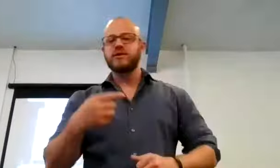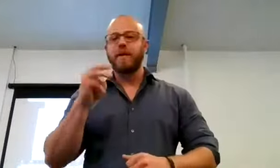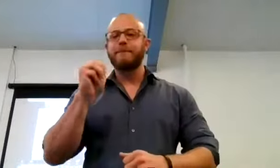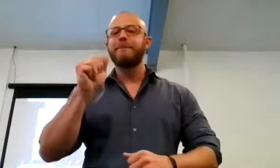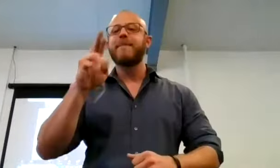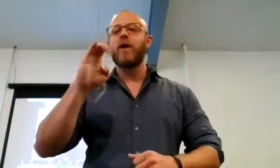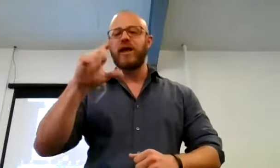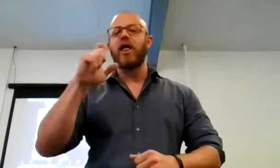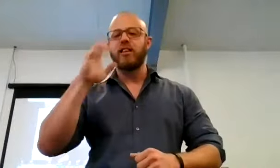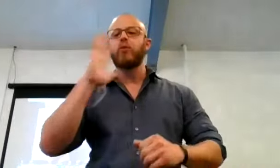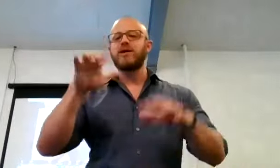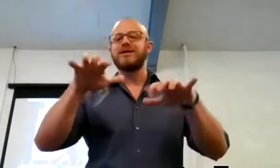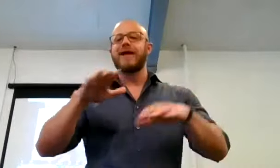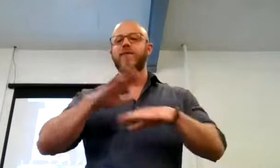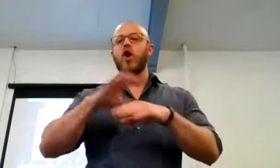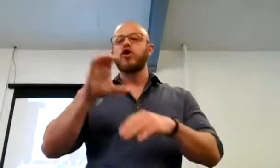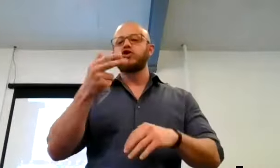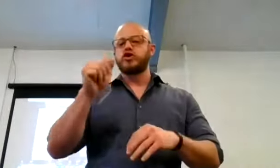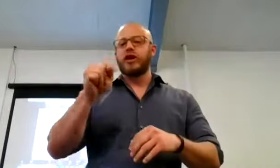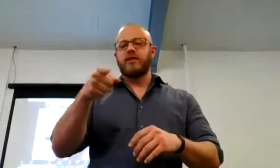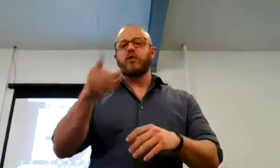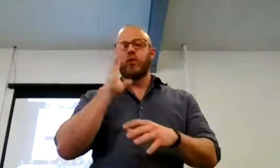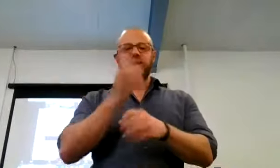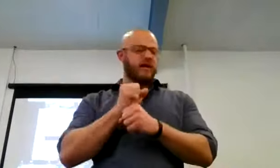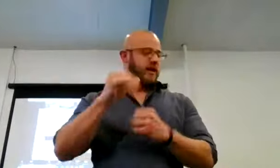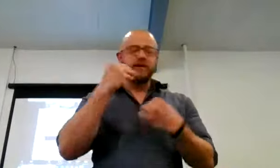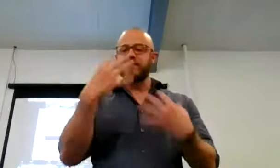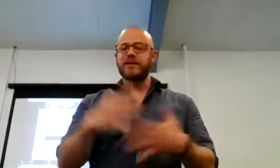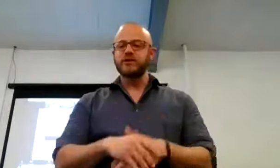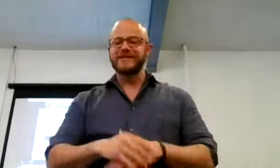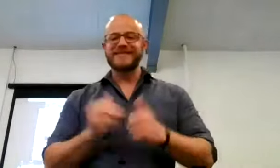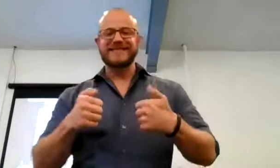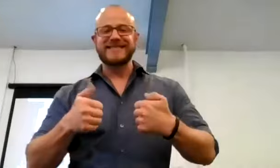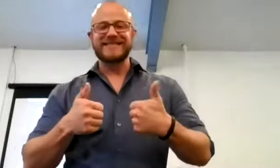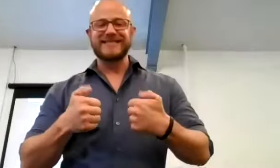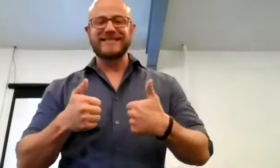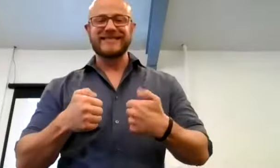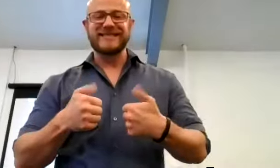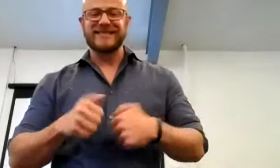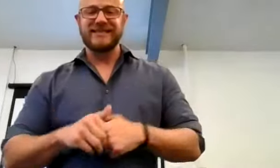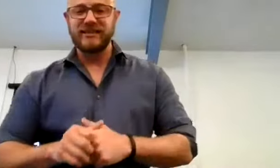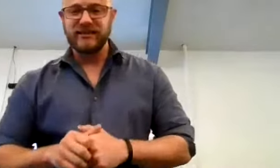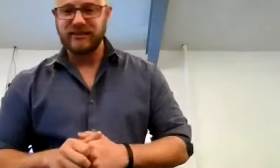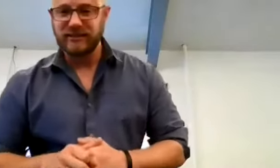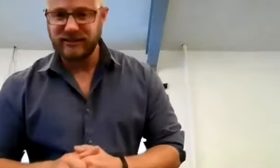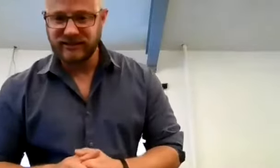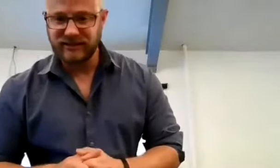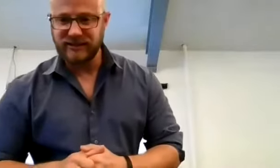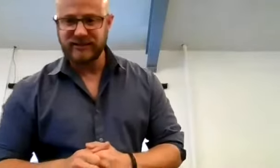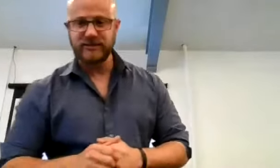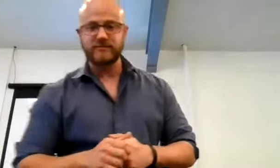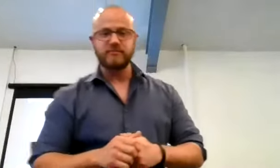Okay, never mind. She's gonna type it in the chat for you guys right now, so you'll get that just information in just a few minutes, okay?